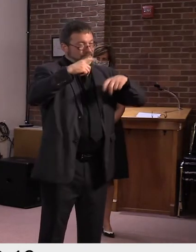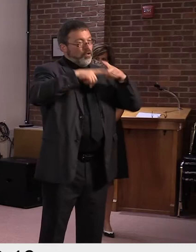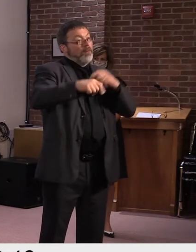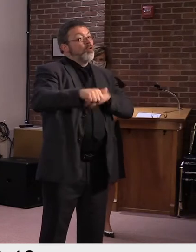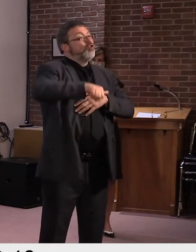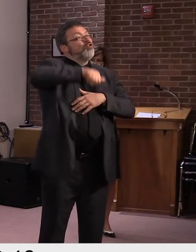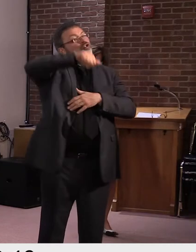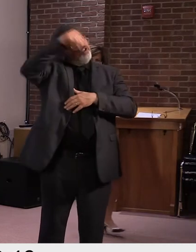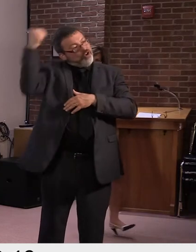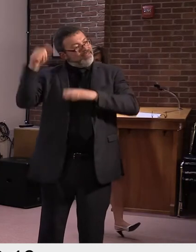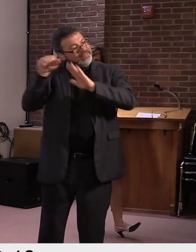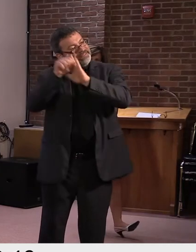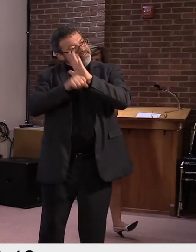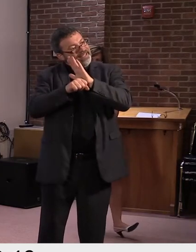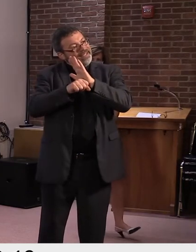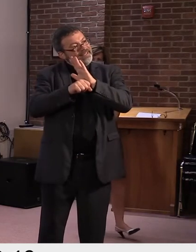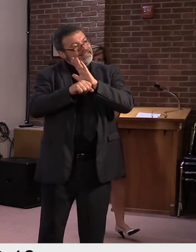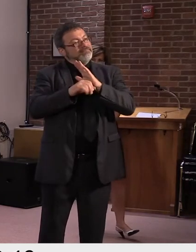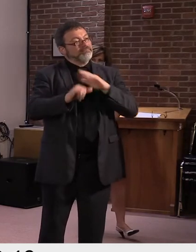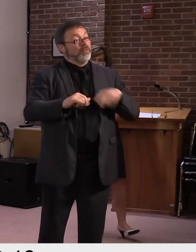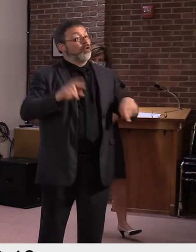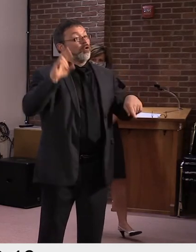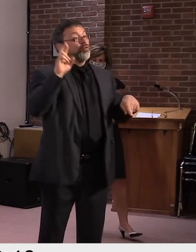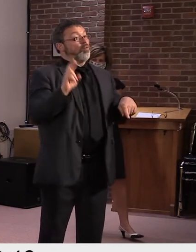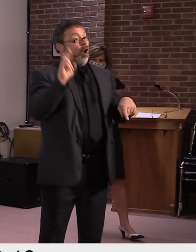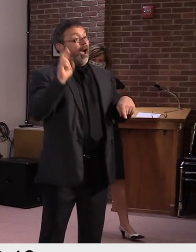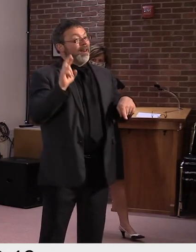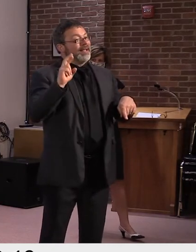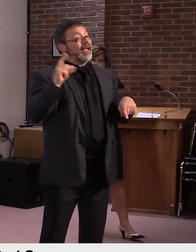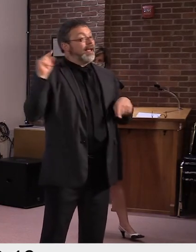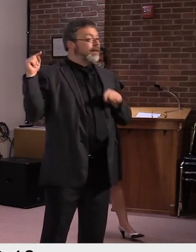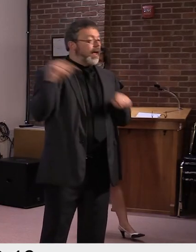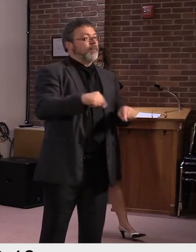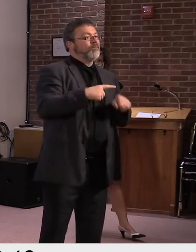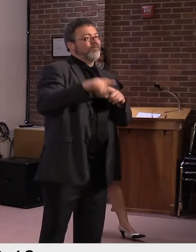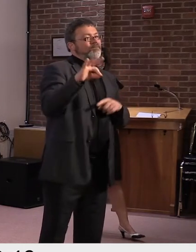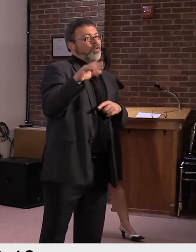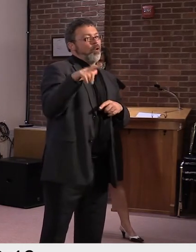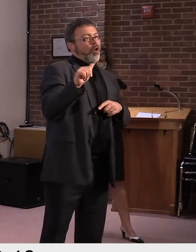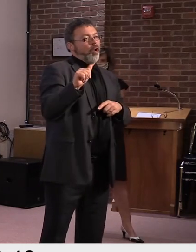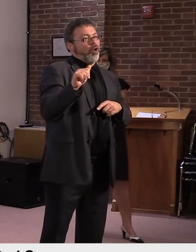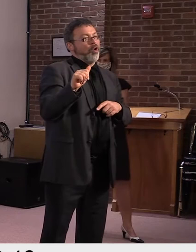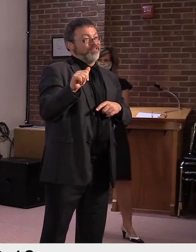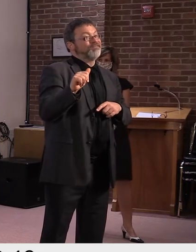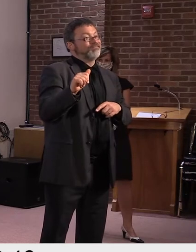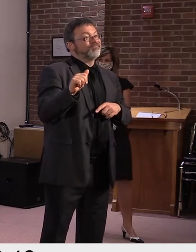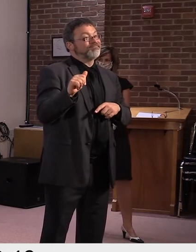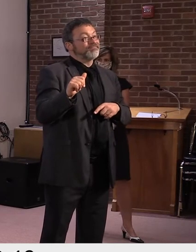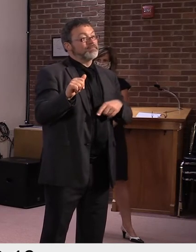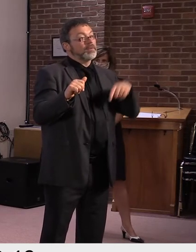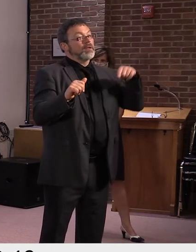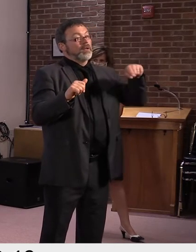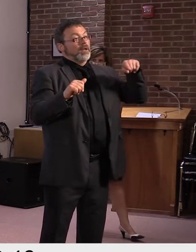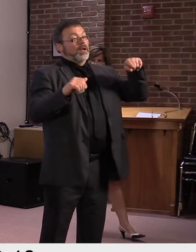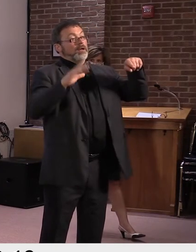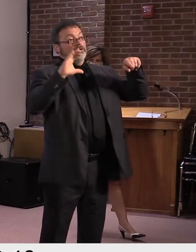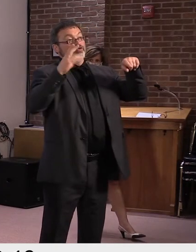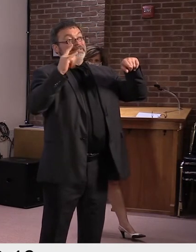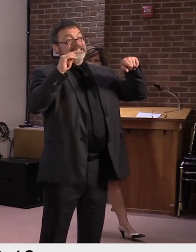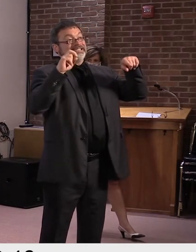from Pennsylvania that went to Chittenden. That we end up mass